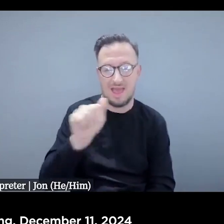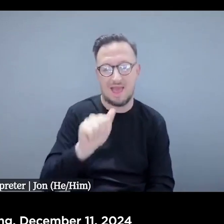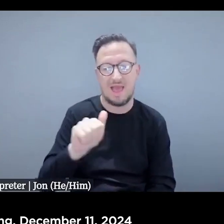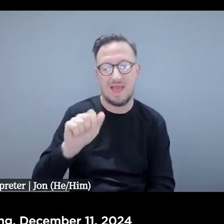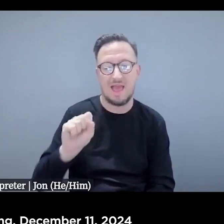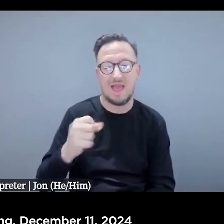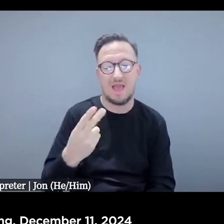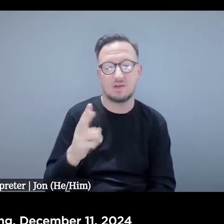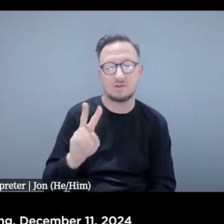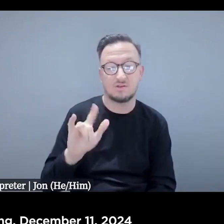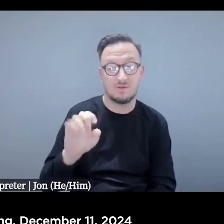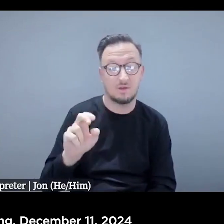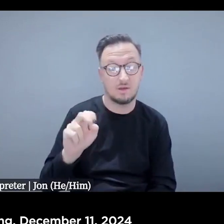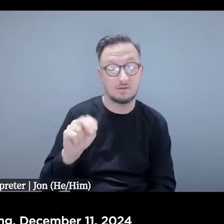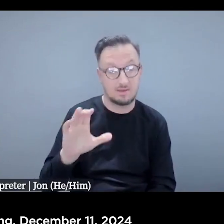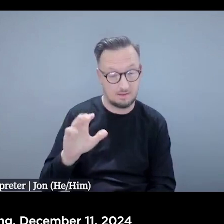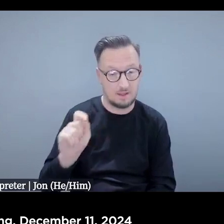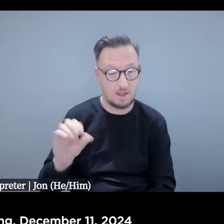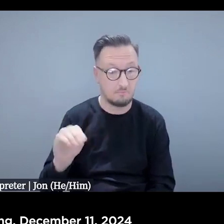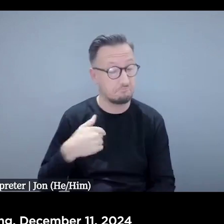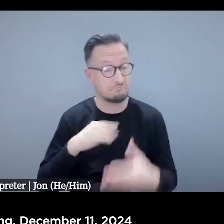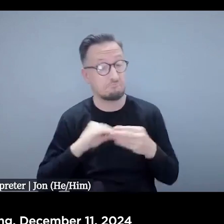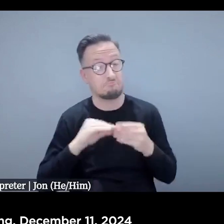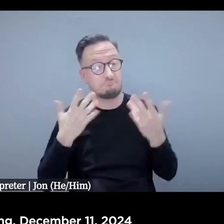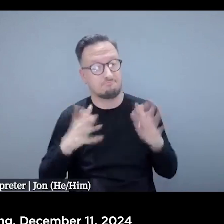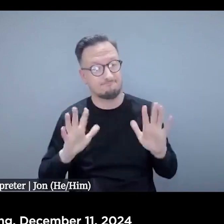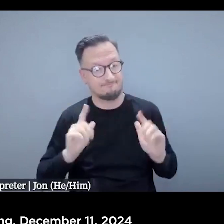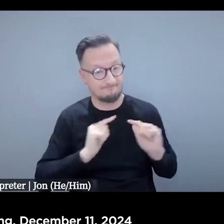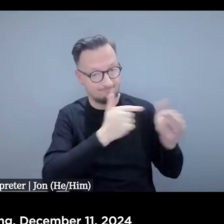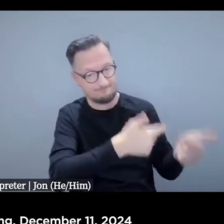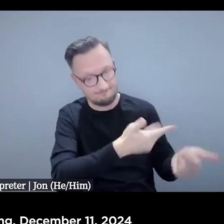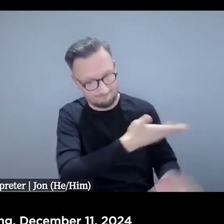leadprevention@asheville.nc.gov. And that's it for my brief update today. And I'm going to turn it back over to Ms. Campbell.